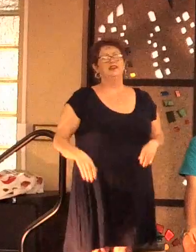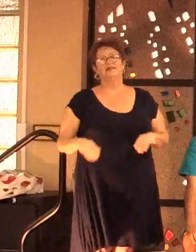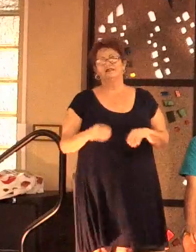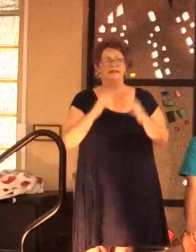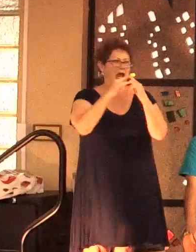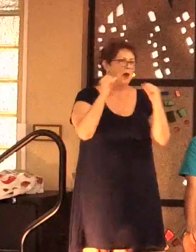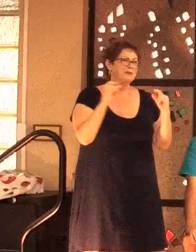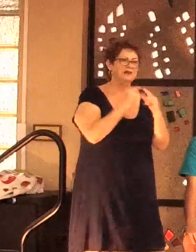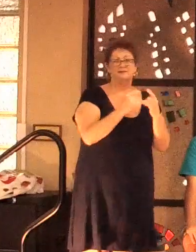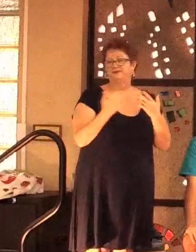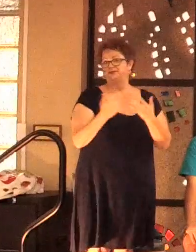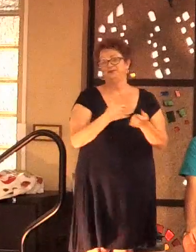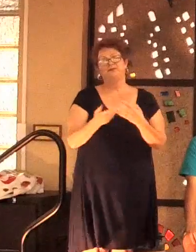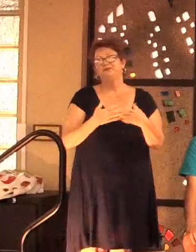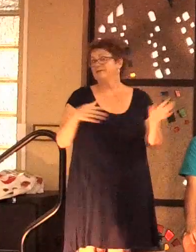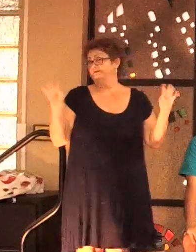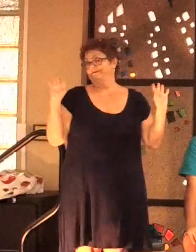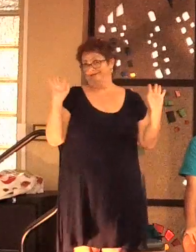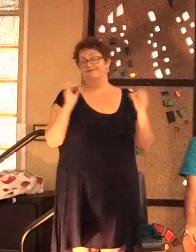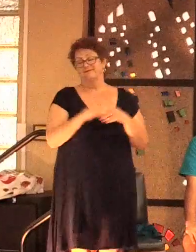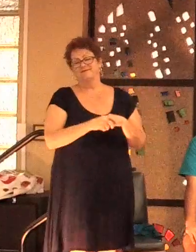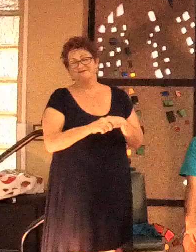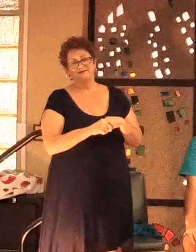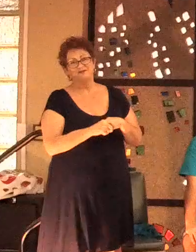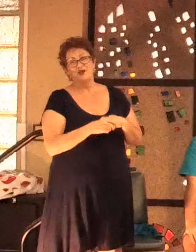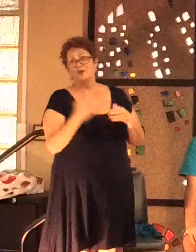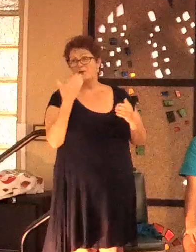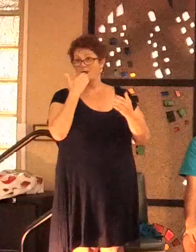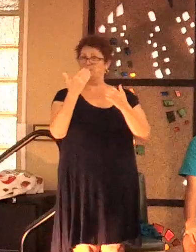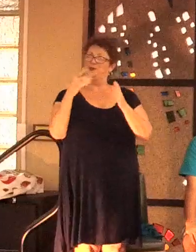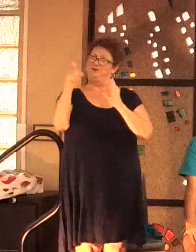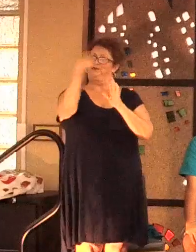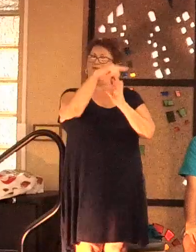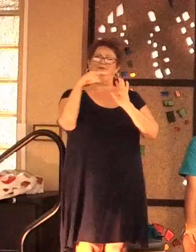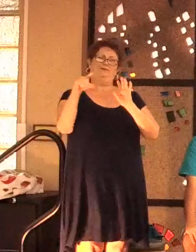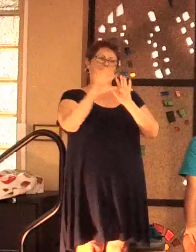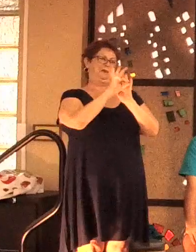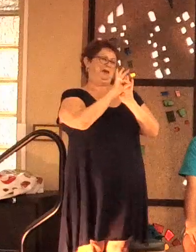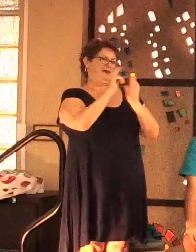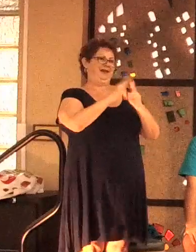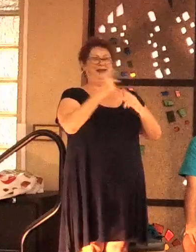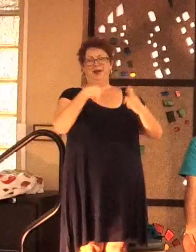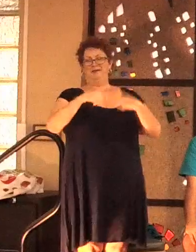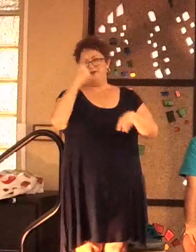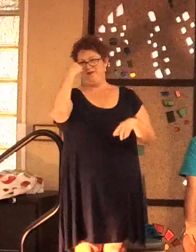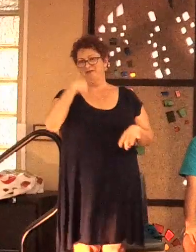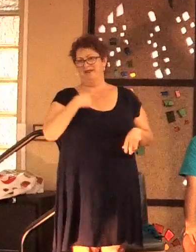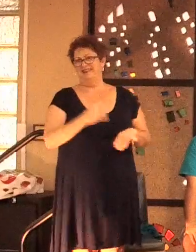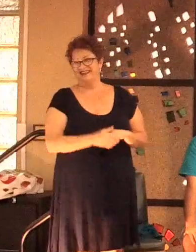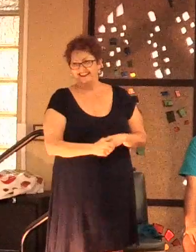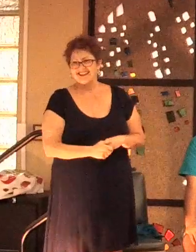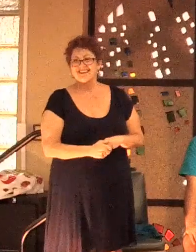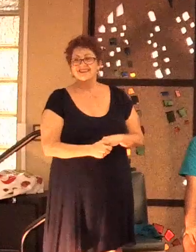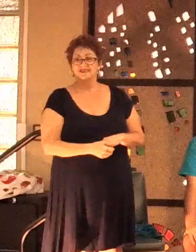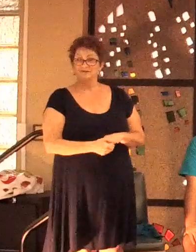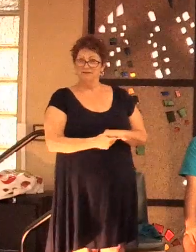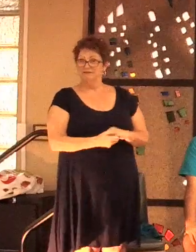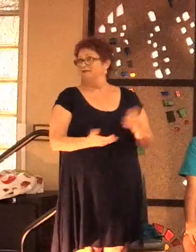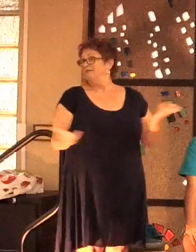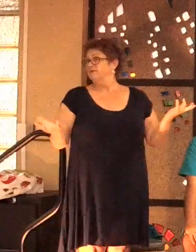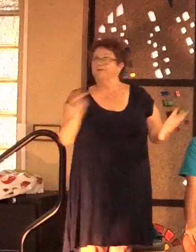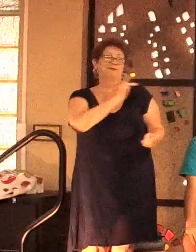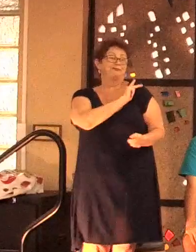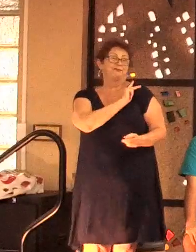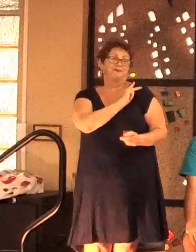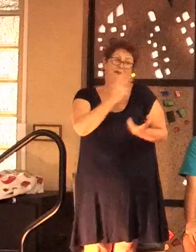lipstick. At the beach, at the camp, wherever it goes, I have lipstick. Okay. So, it's good for you to, you can maybe pick a name